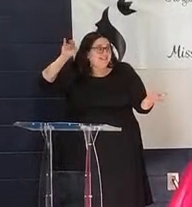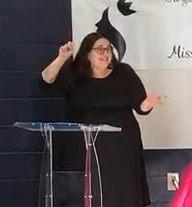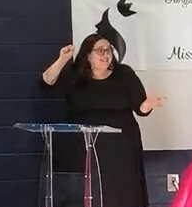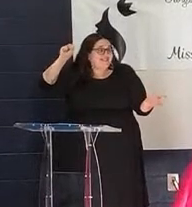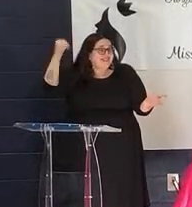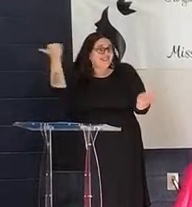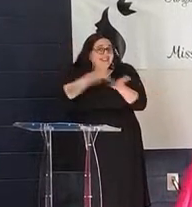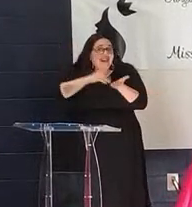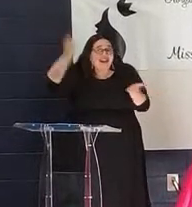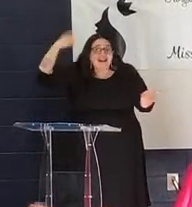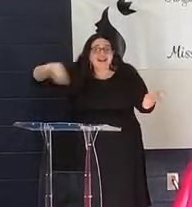Holly Atkins!